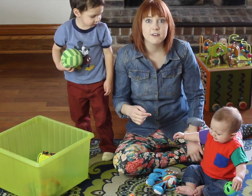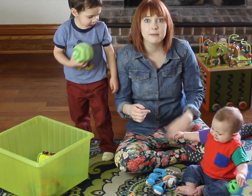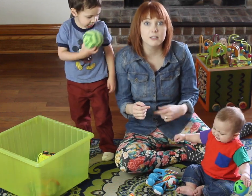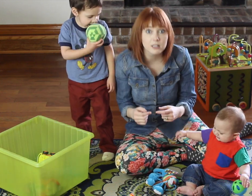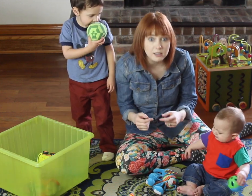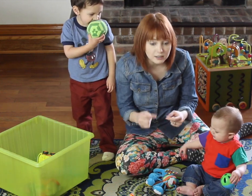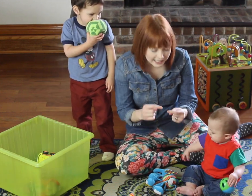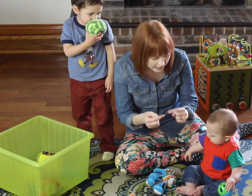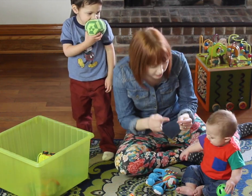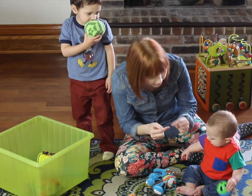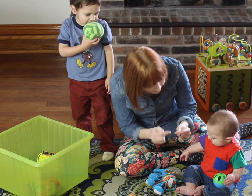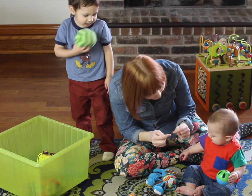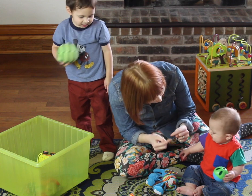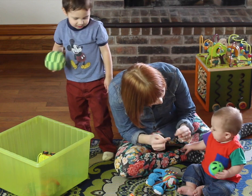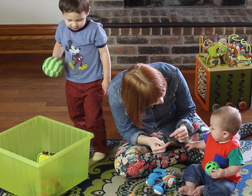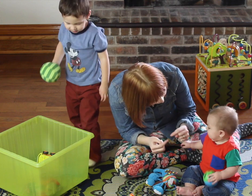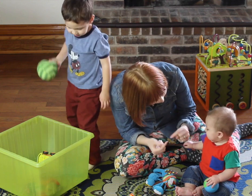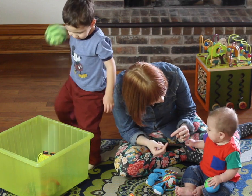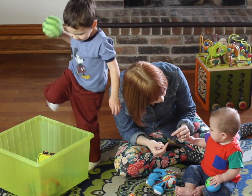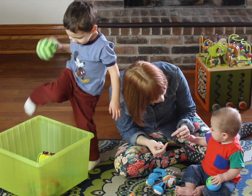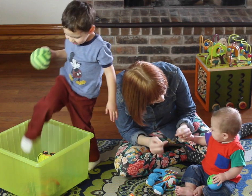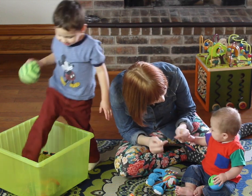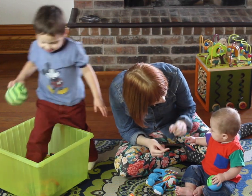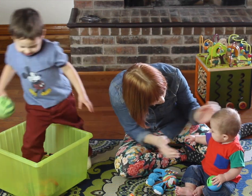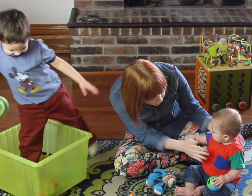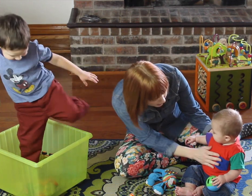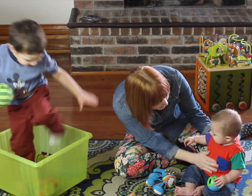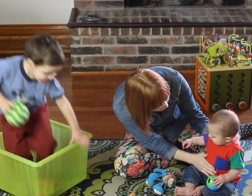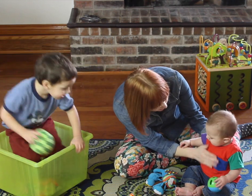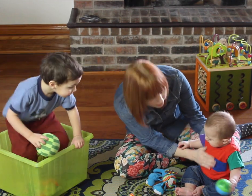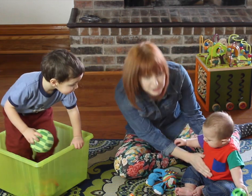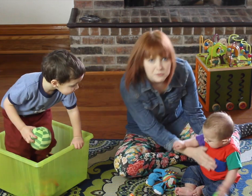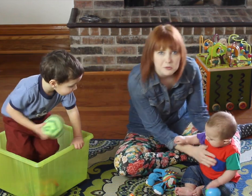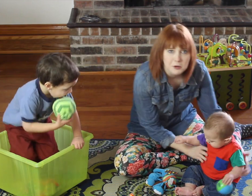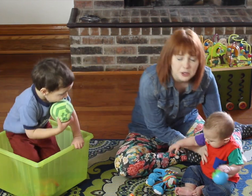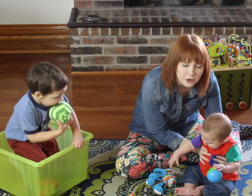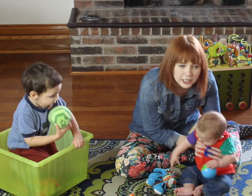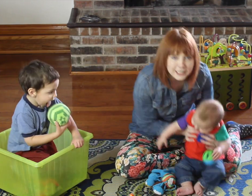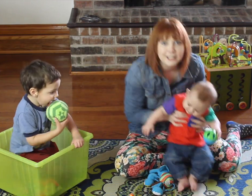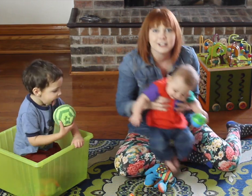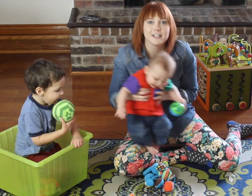foot and I'm like, oh, I got hurt. And I sign for, oh, you're not going to get hurt. You're not going to get hurt.